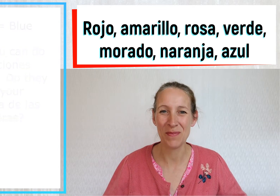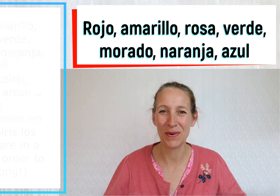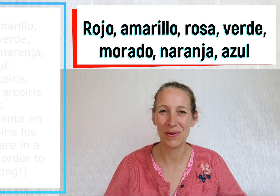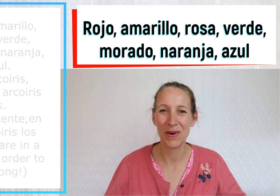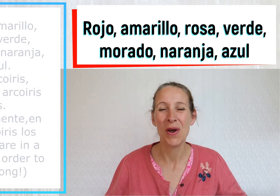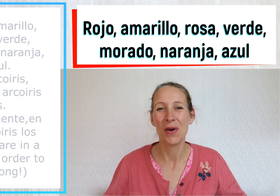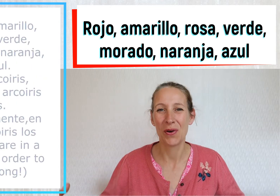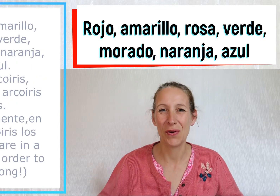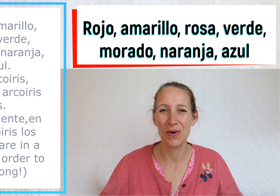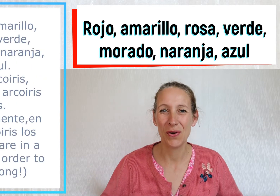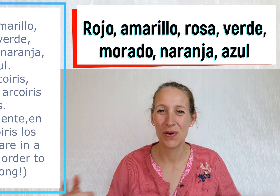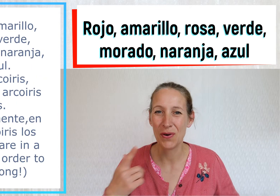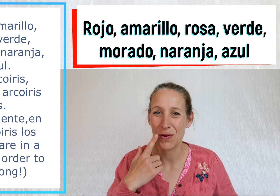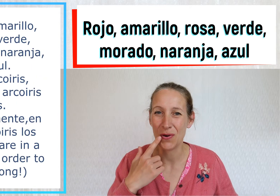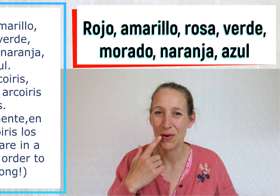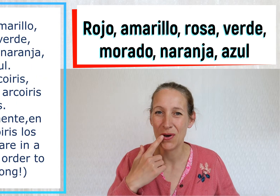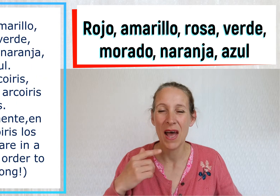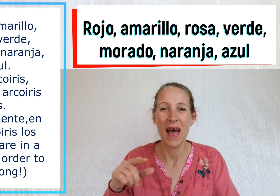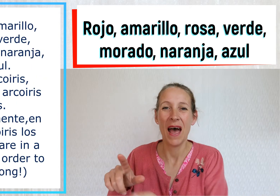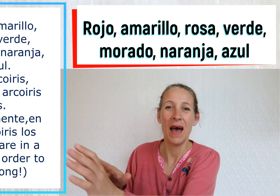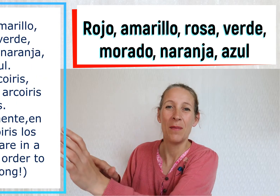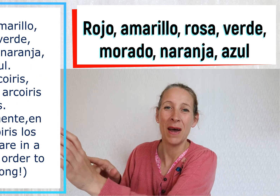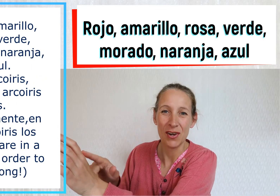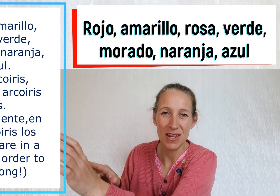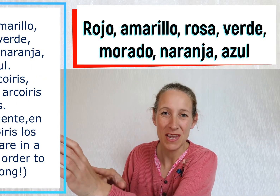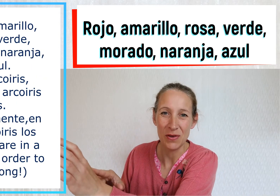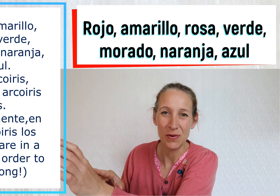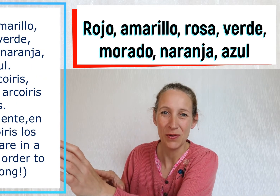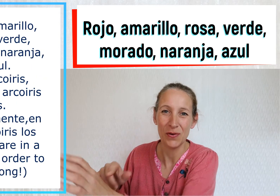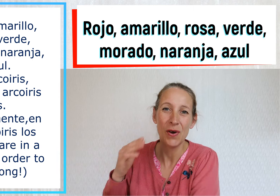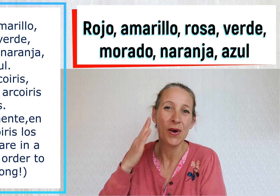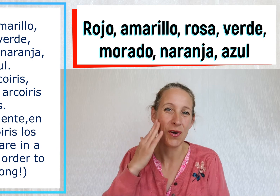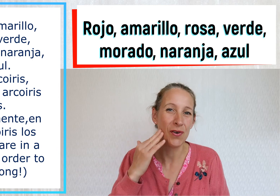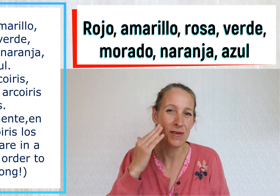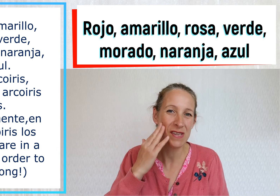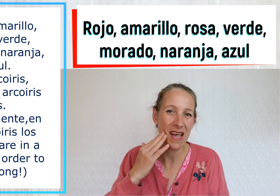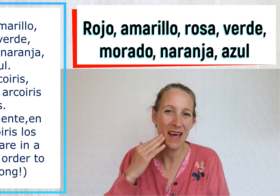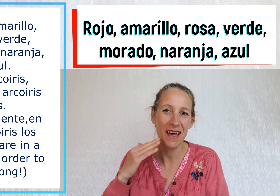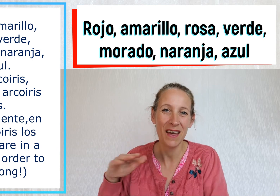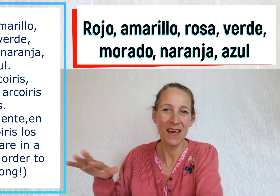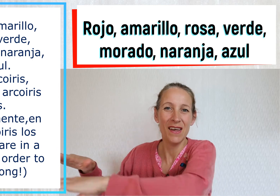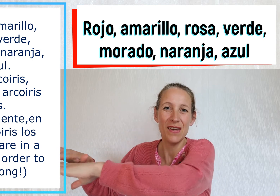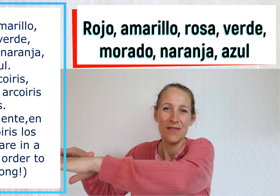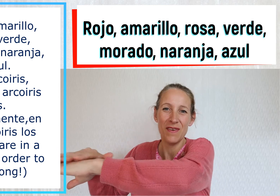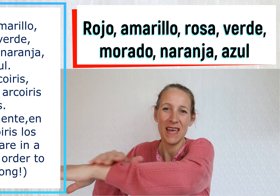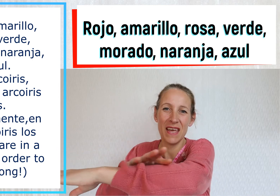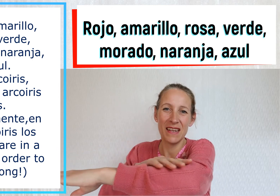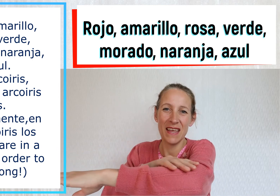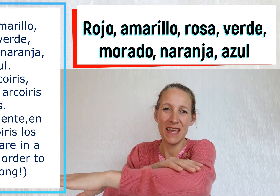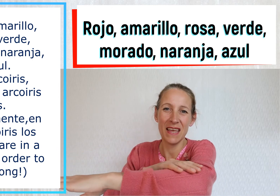rainbow. Rojo, amarillo, rosa,